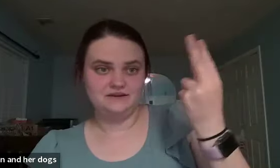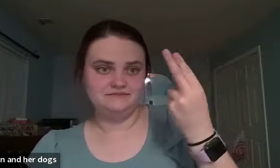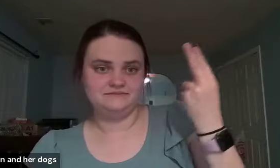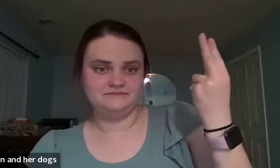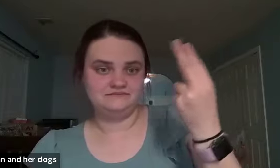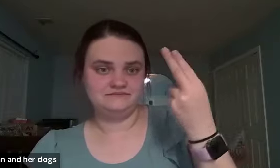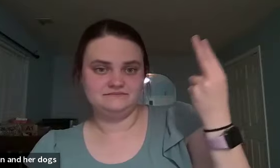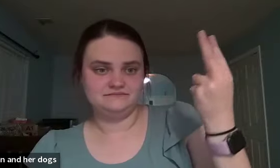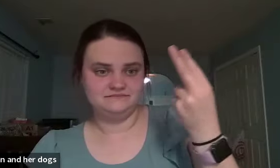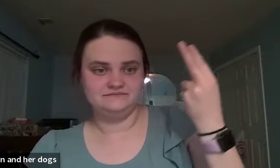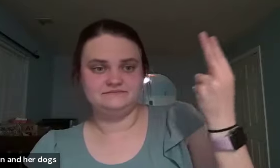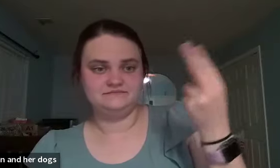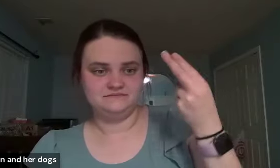Thursday,